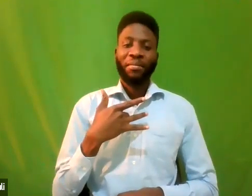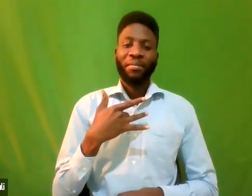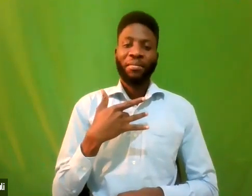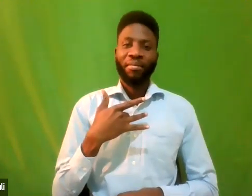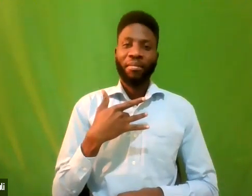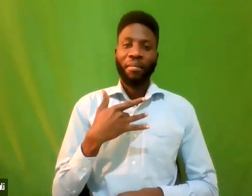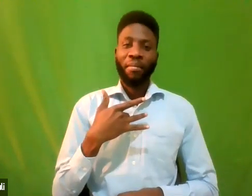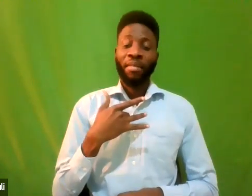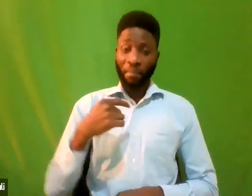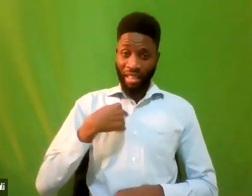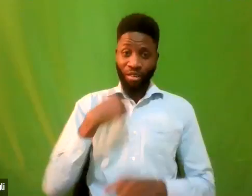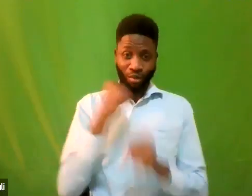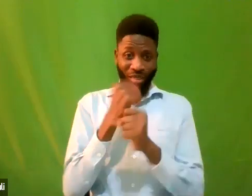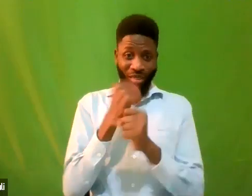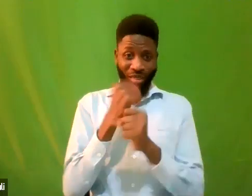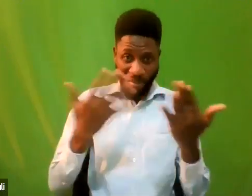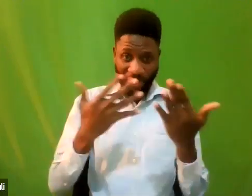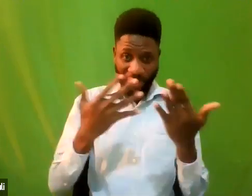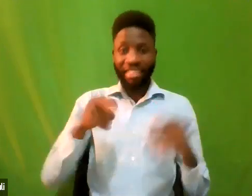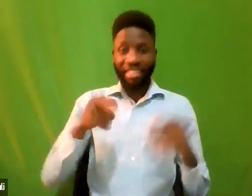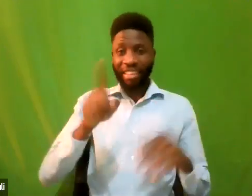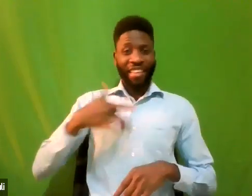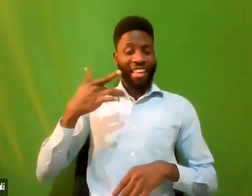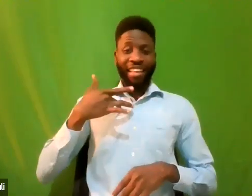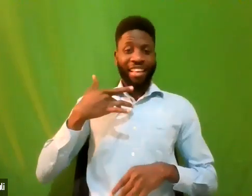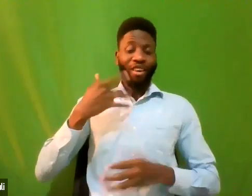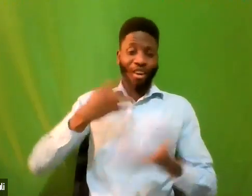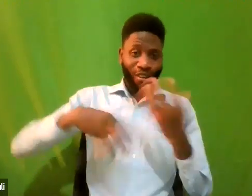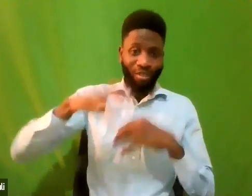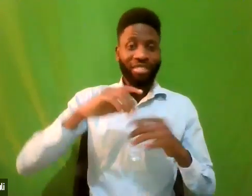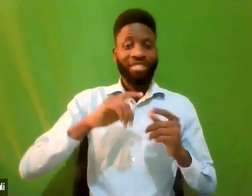I'll do something that will confuse and hurt you. I'll not beat you. I'll not fight you.